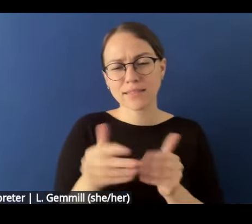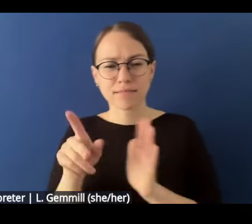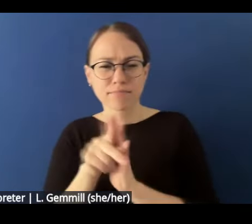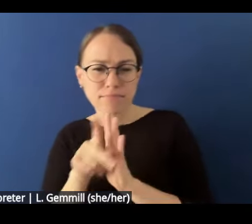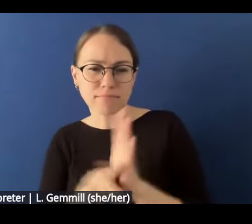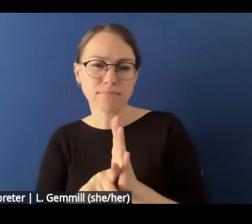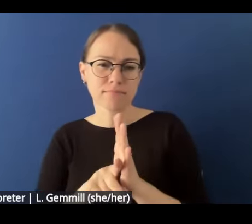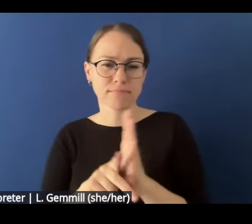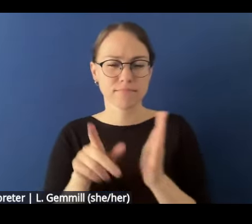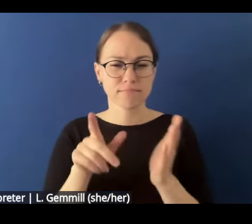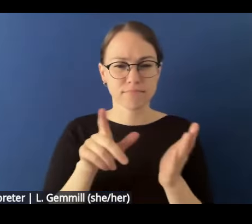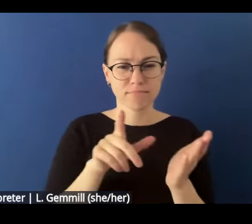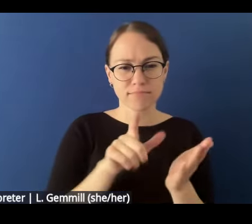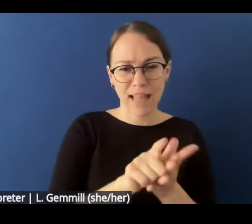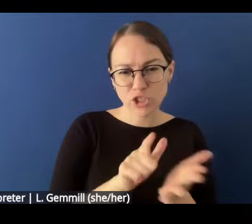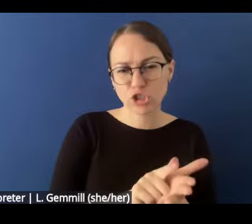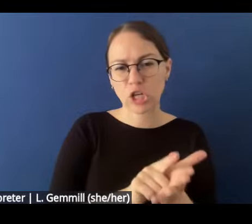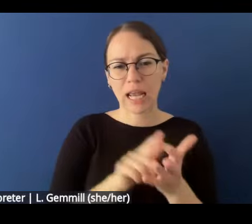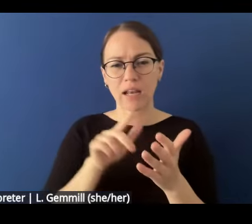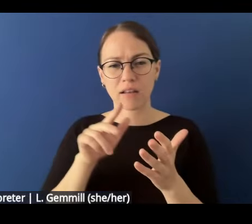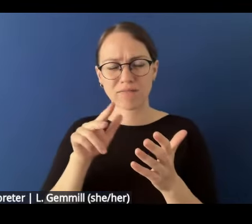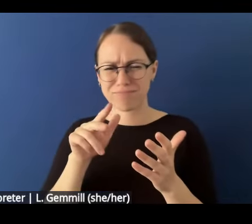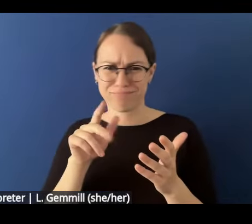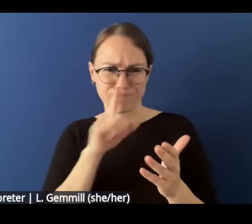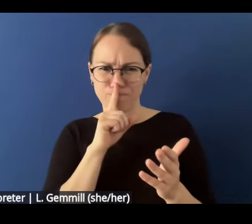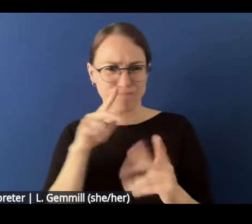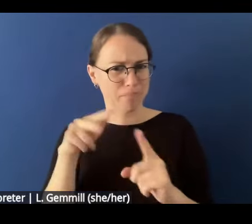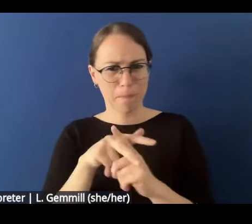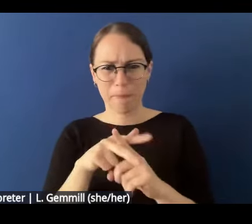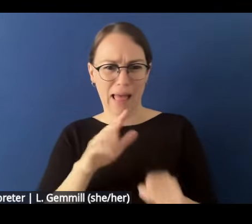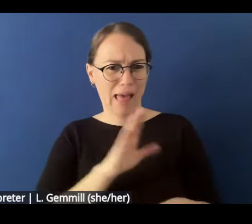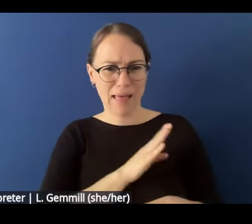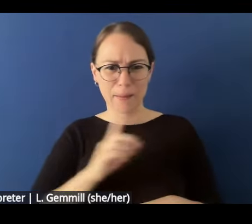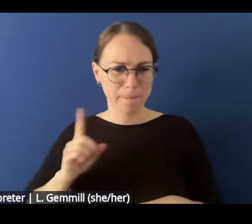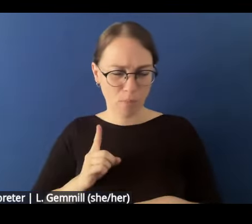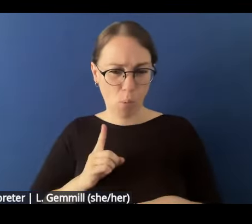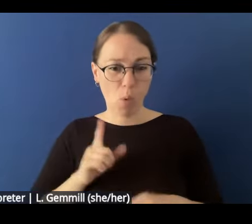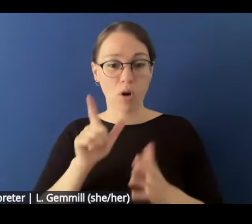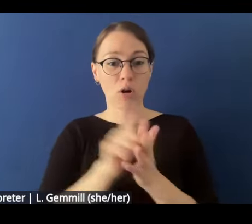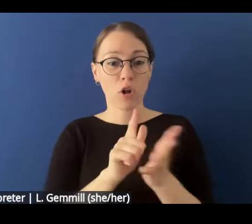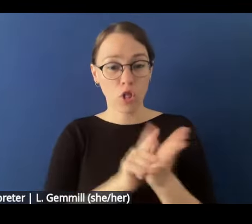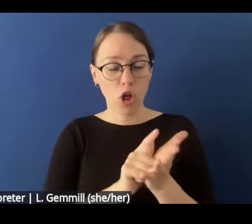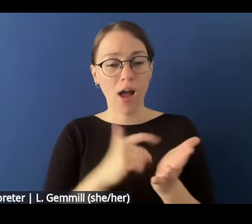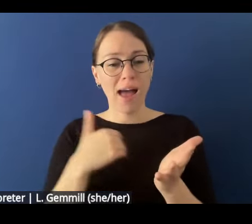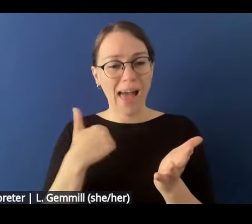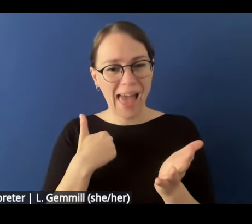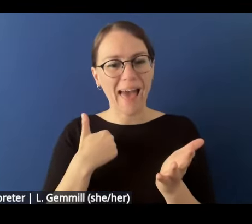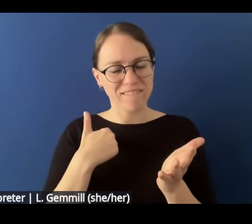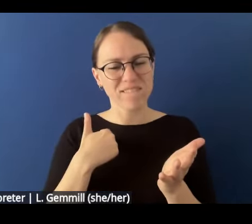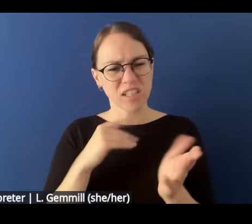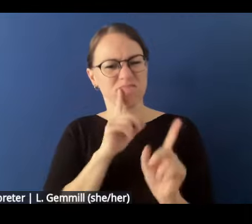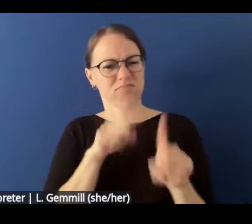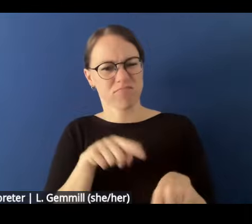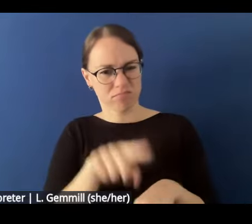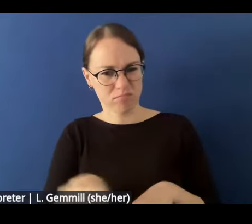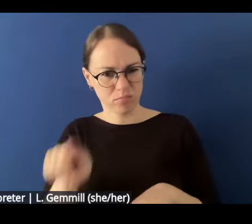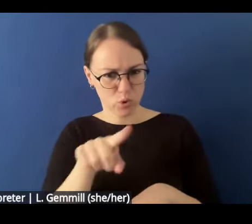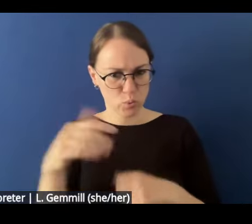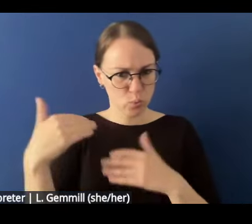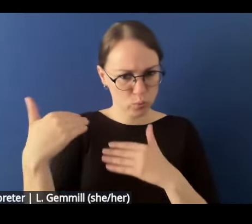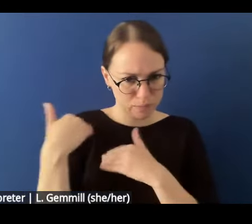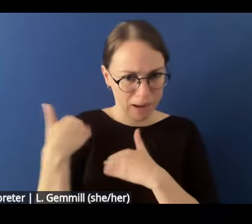not apply to the board. The statute imposes a duty on the board to approve or reject a